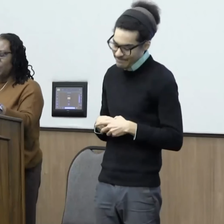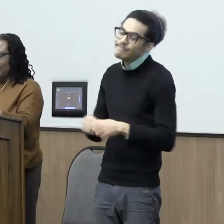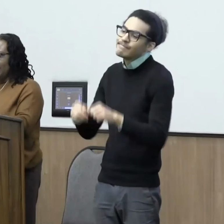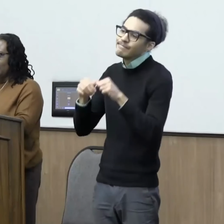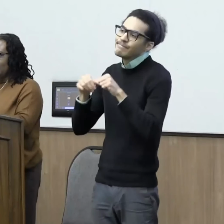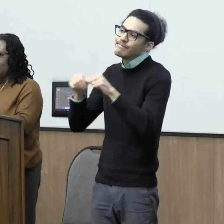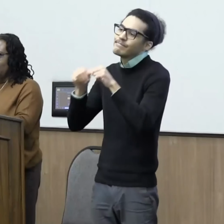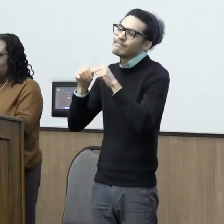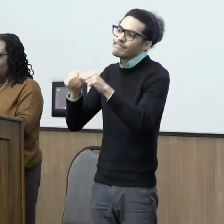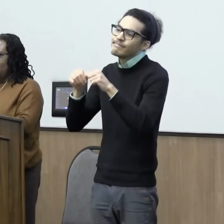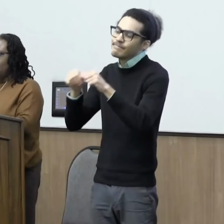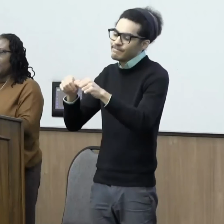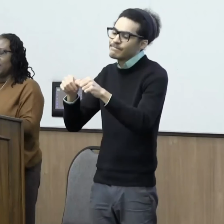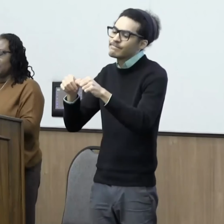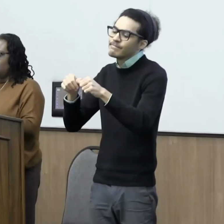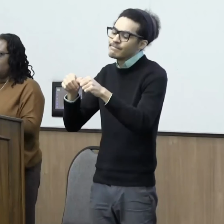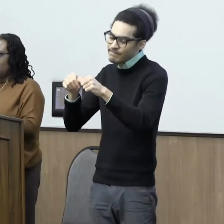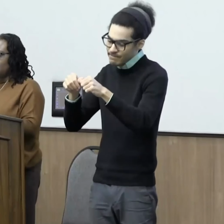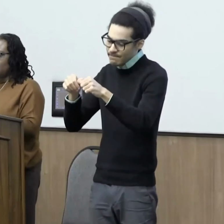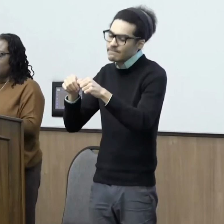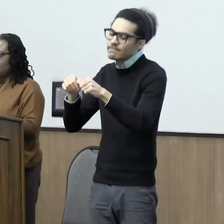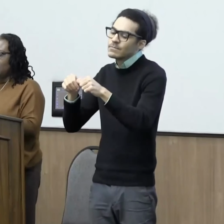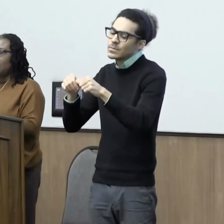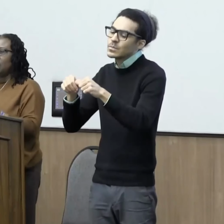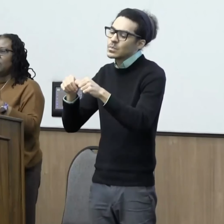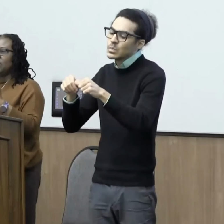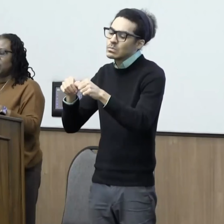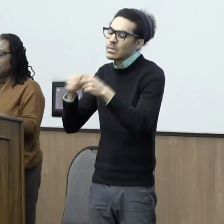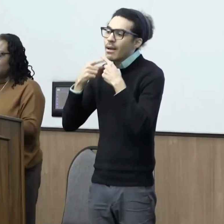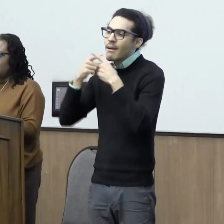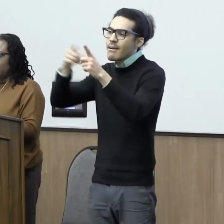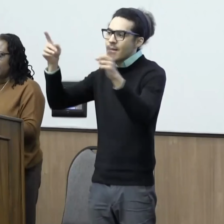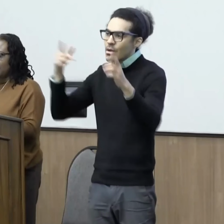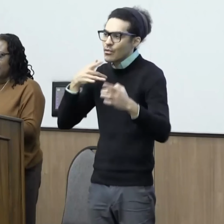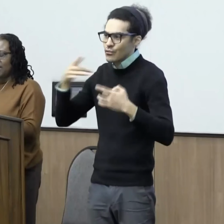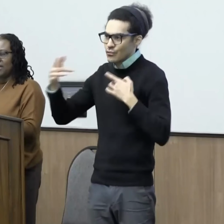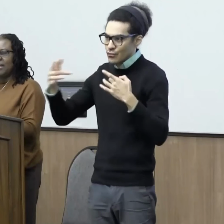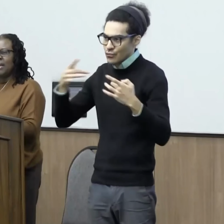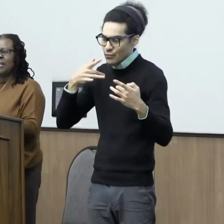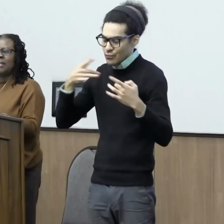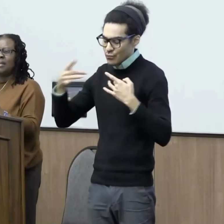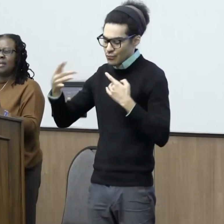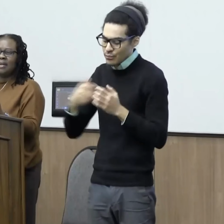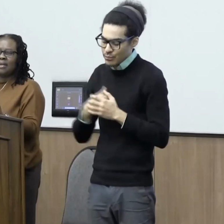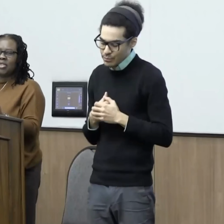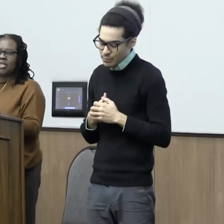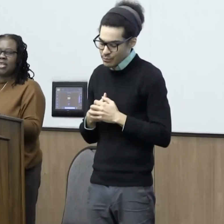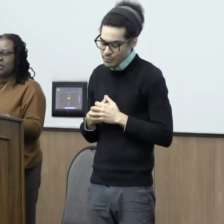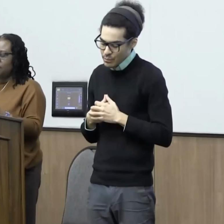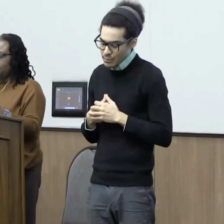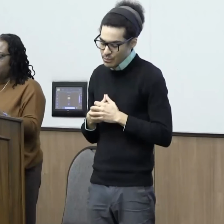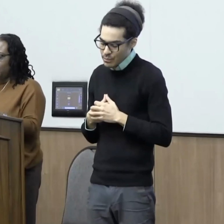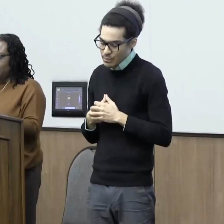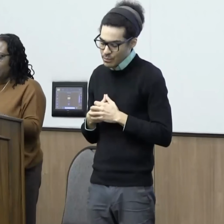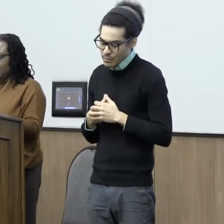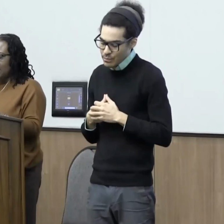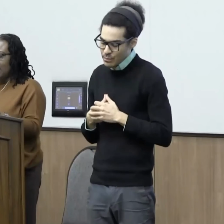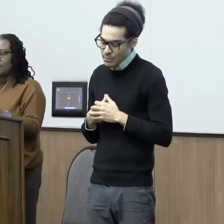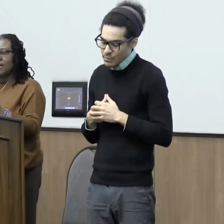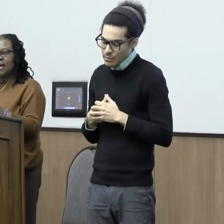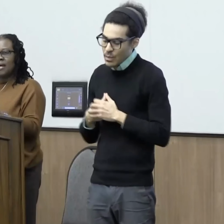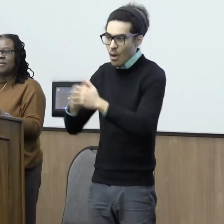Continue to plant a public kiss of concern on the cheek of the sick and the aged and